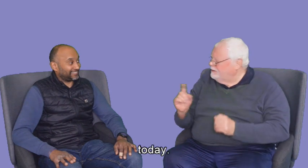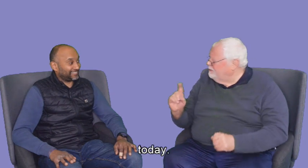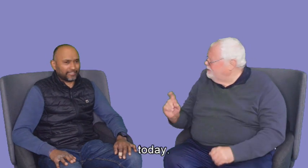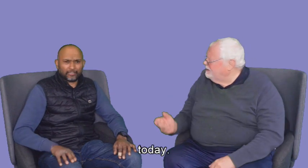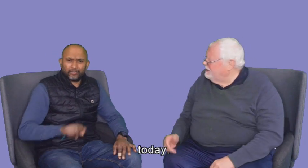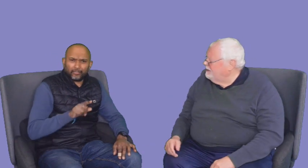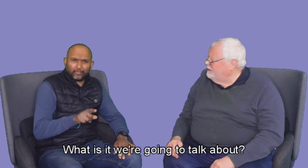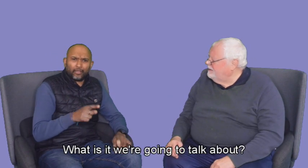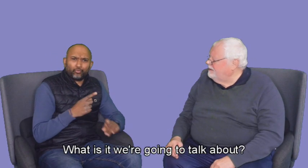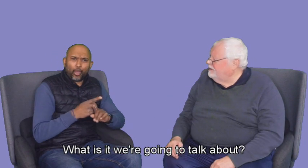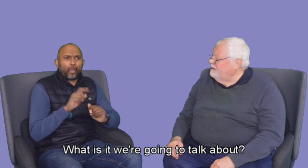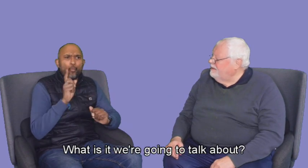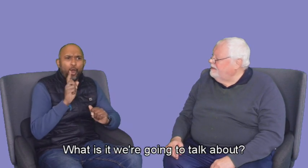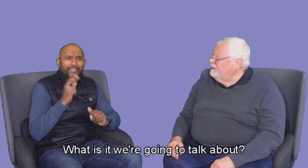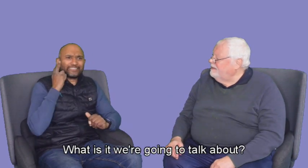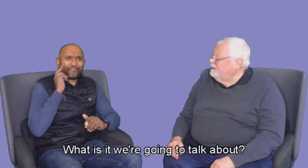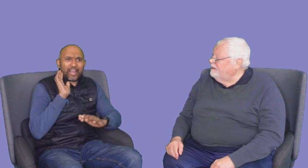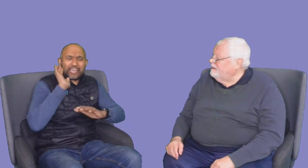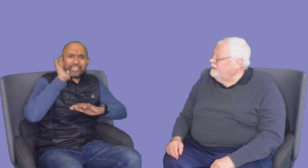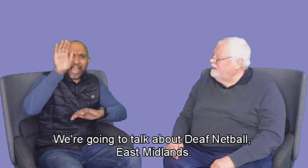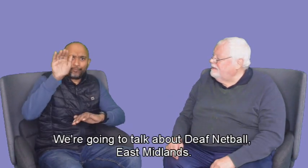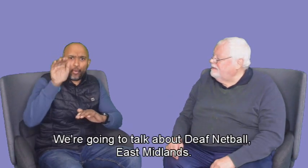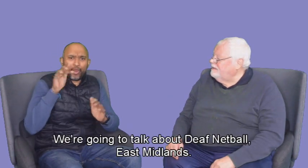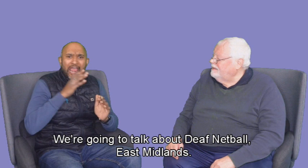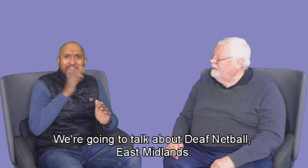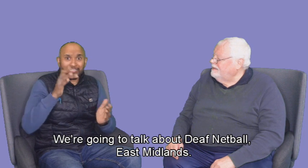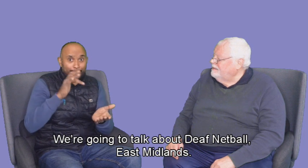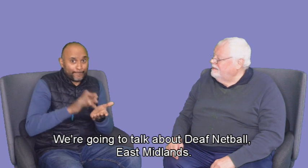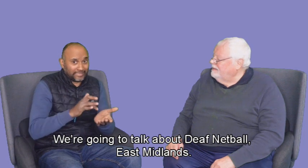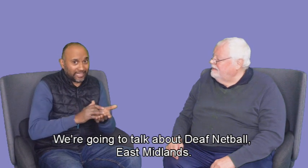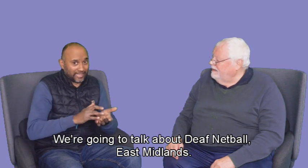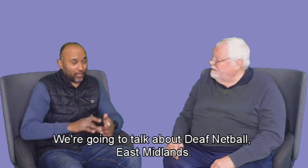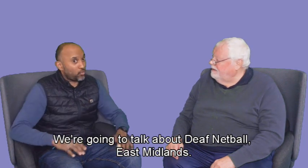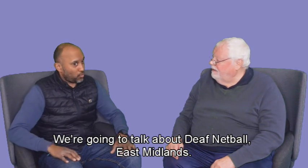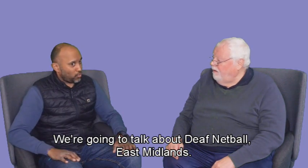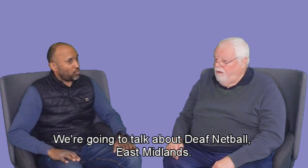Today, what is it we're going to talk about? We're going to talk about Deaf Netball East Midlands.